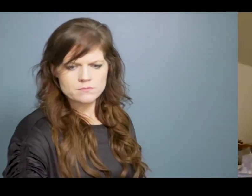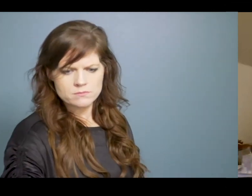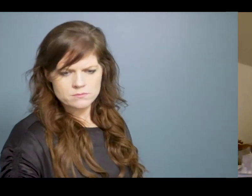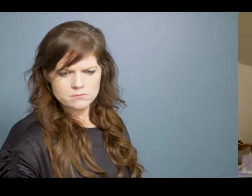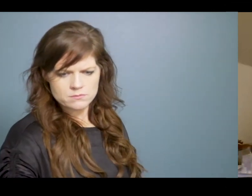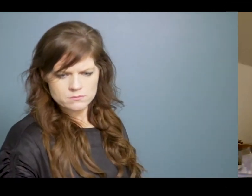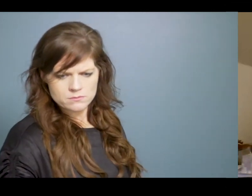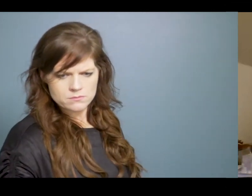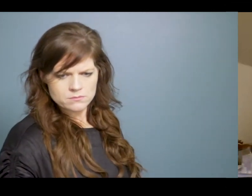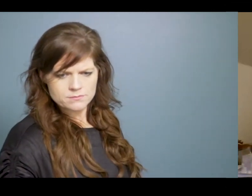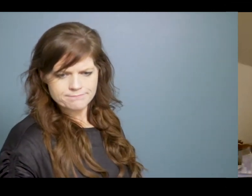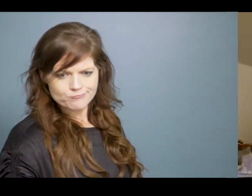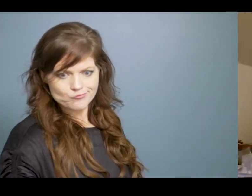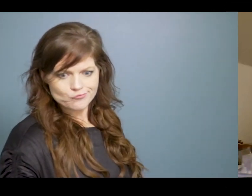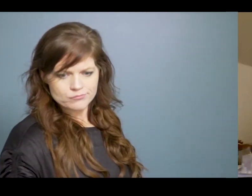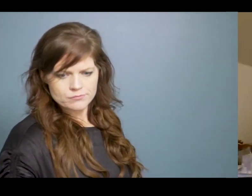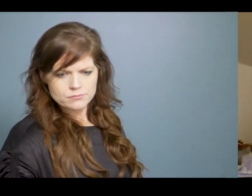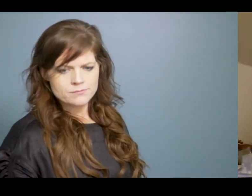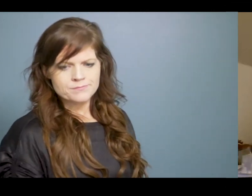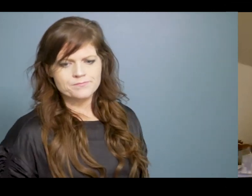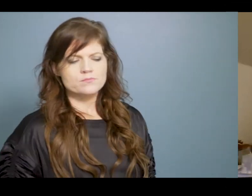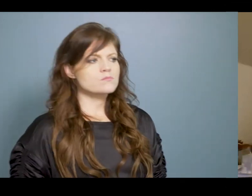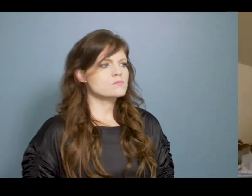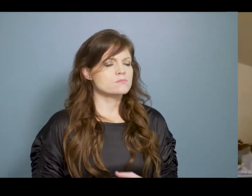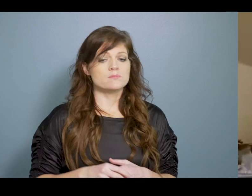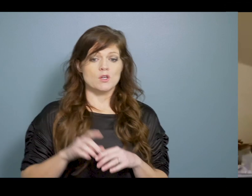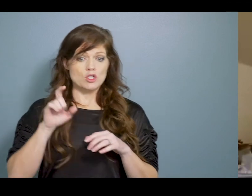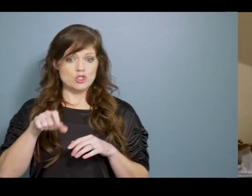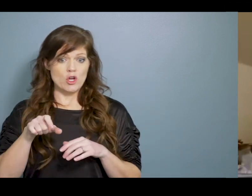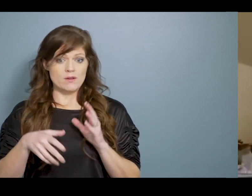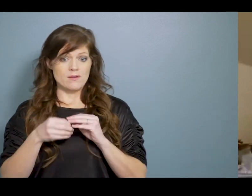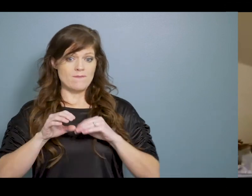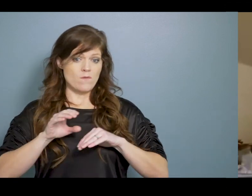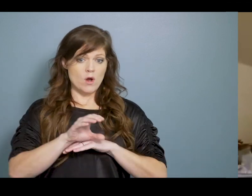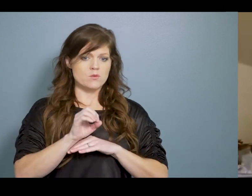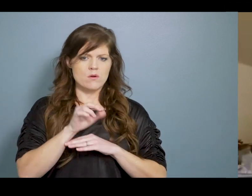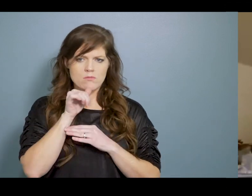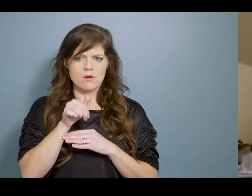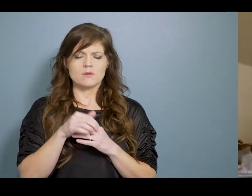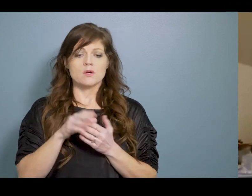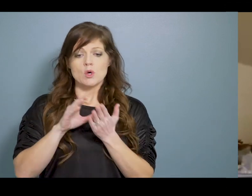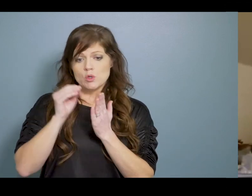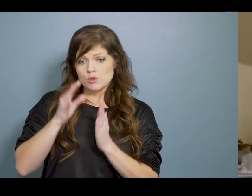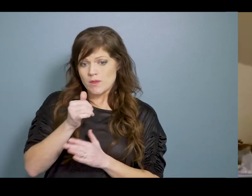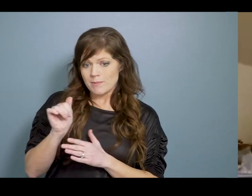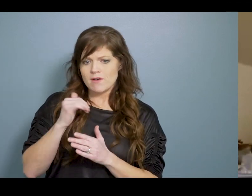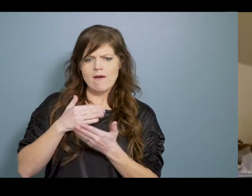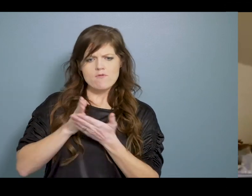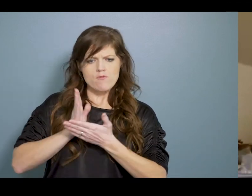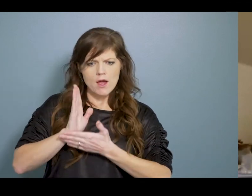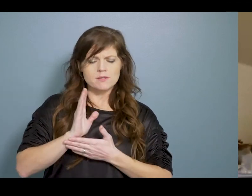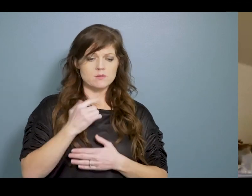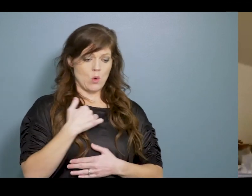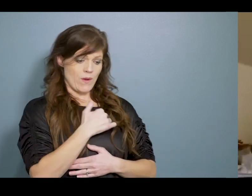tricky. How forceful can we be? How forceful should we be? Students have rights, staff has